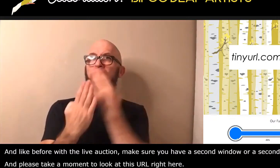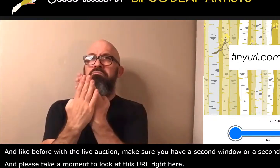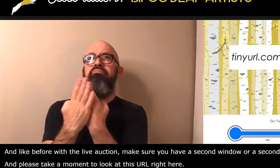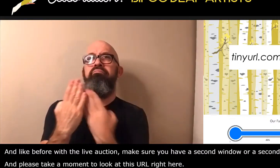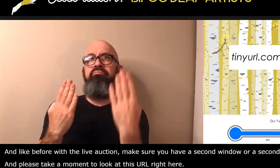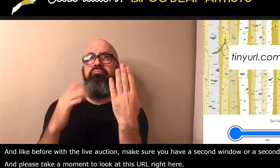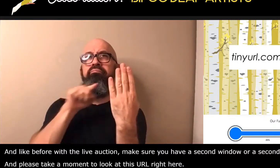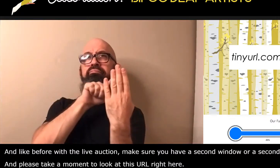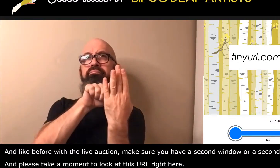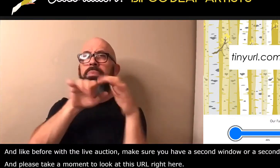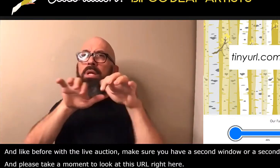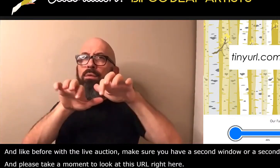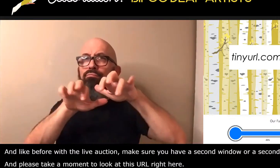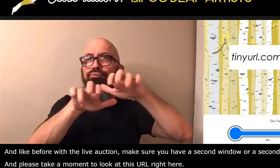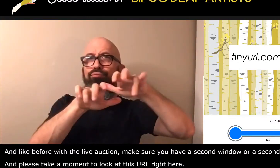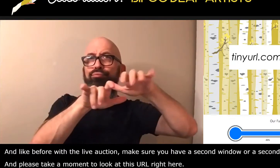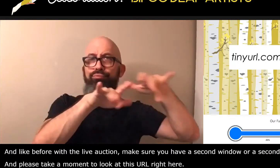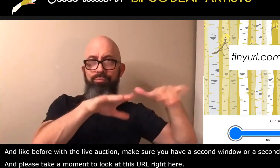tinural.com/dsgala2020.